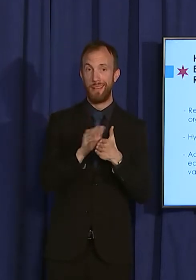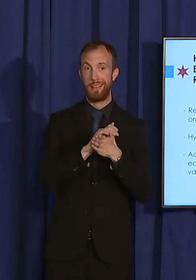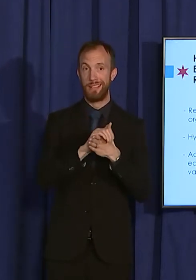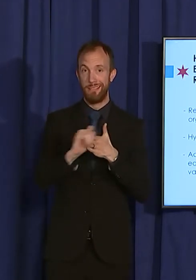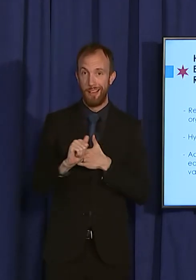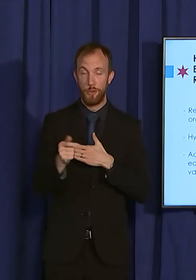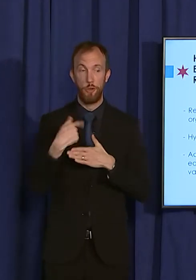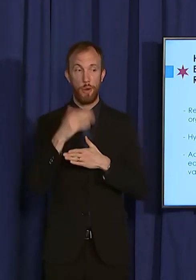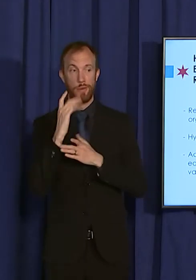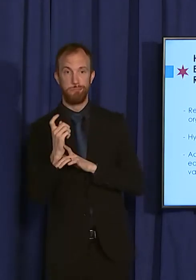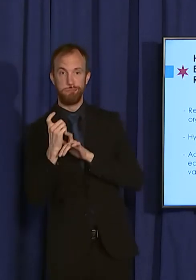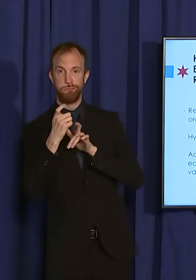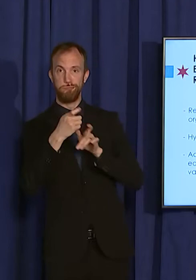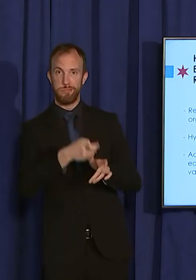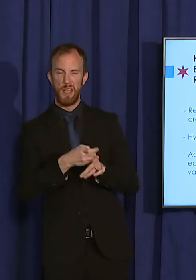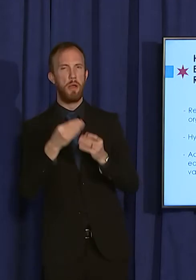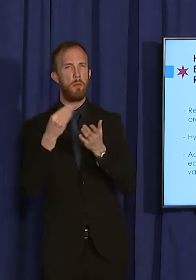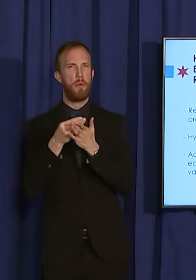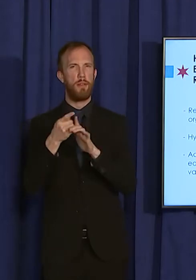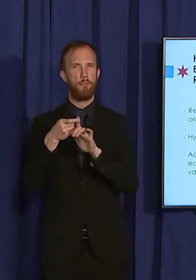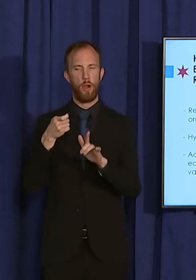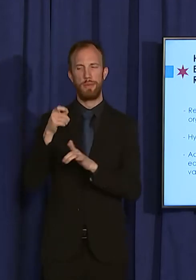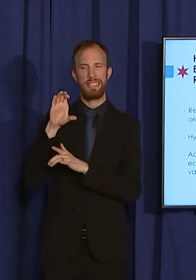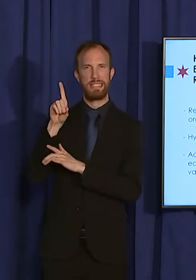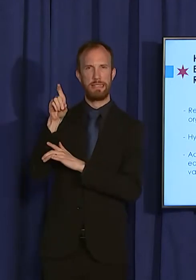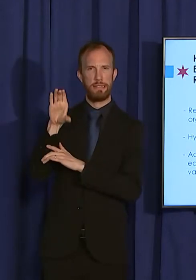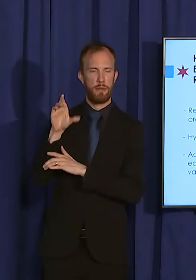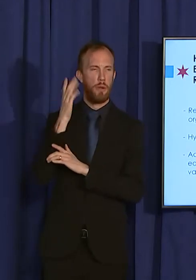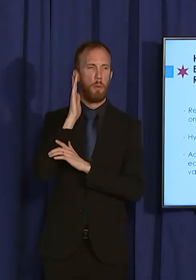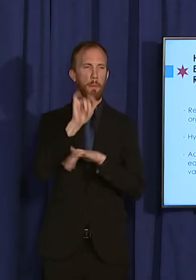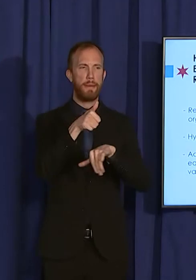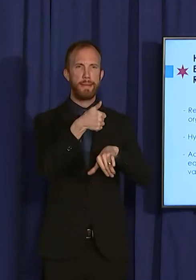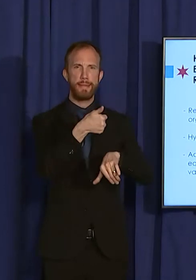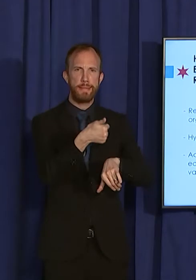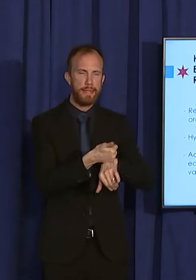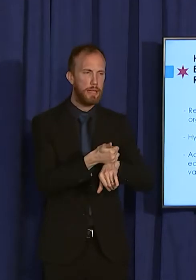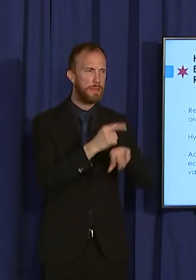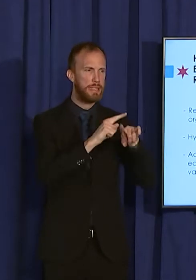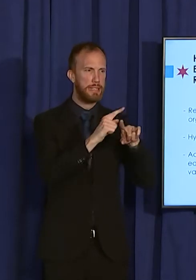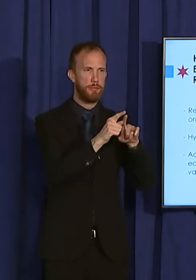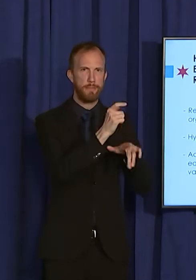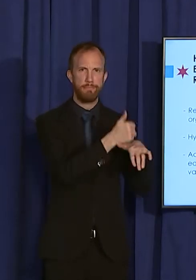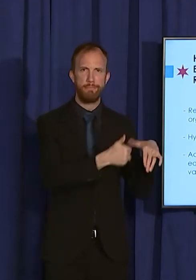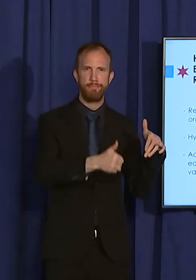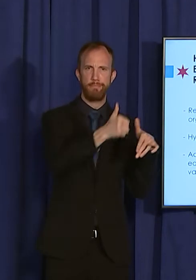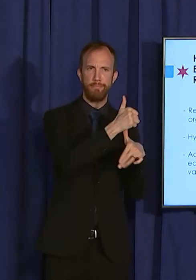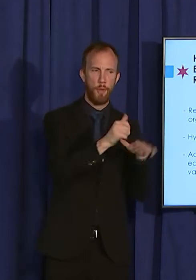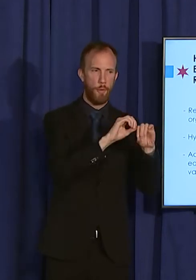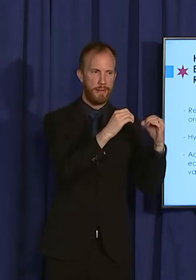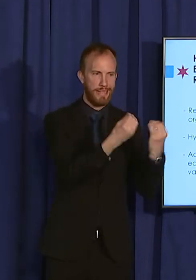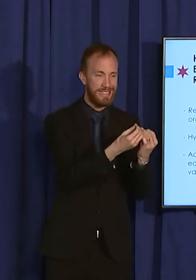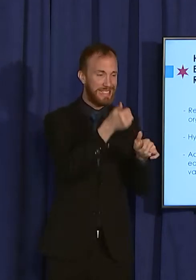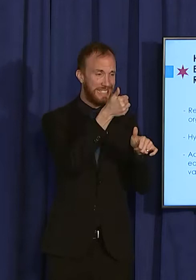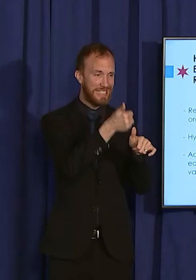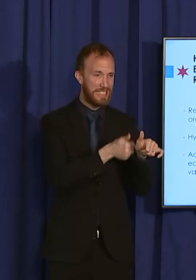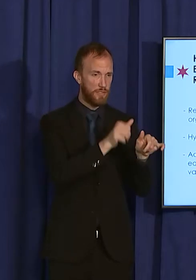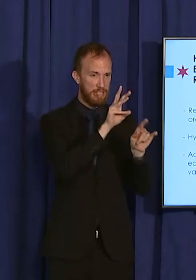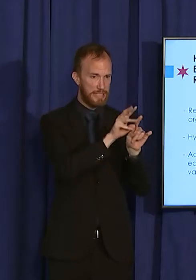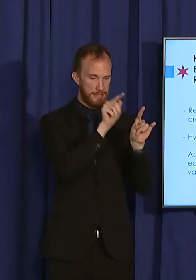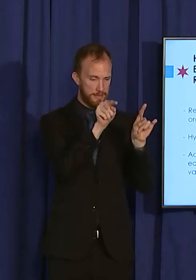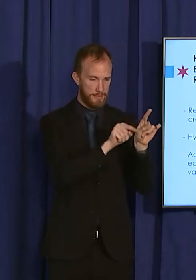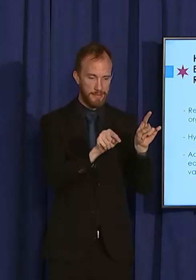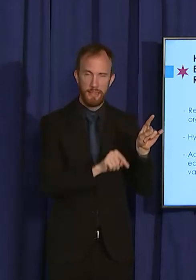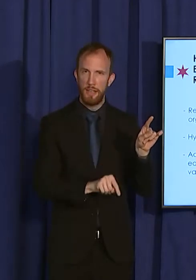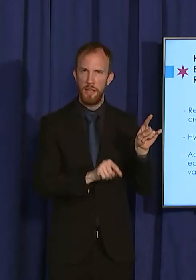from the CDC. We'll be looking to fund a lead organization in each of the 6 zones, who in turn will